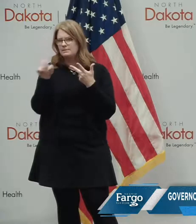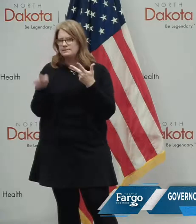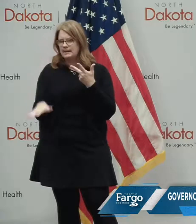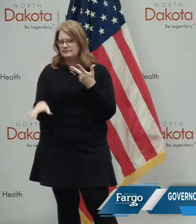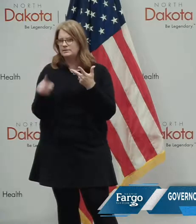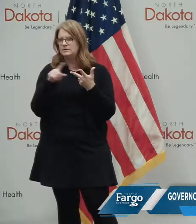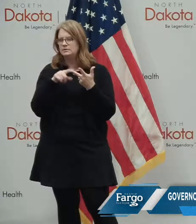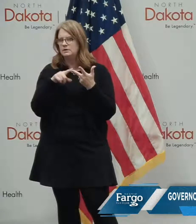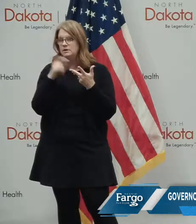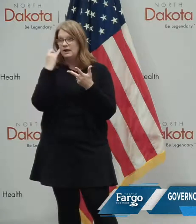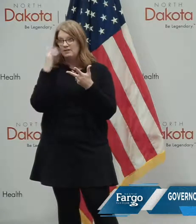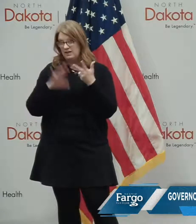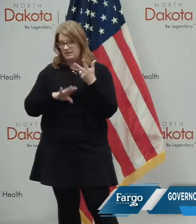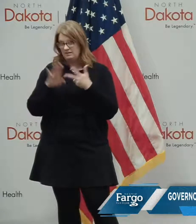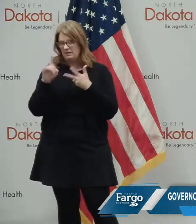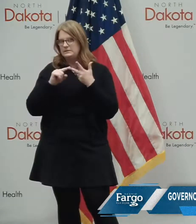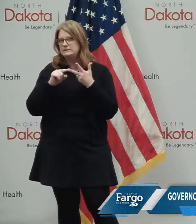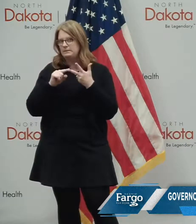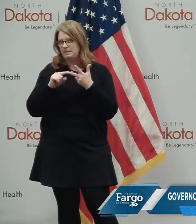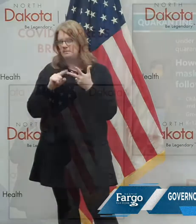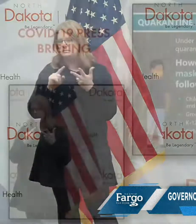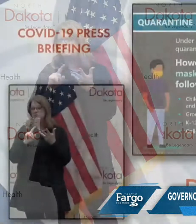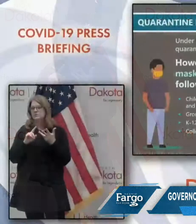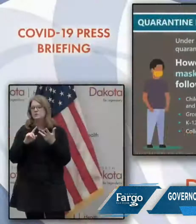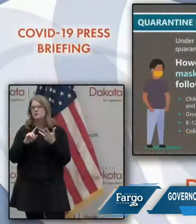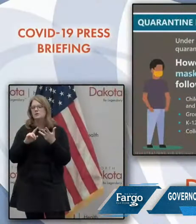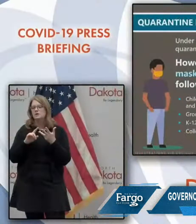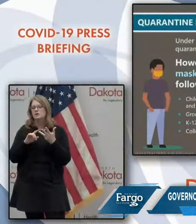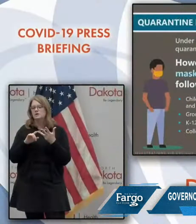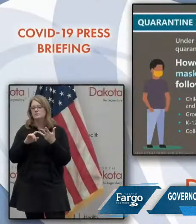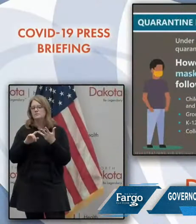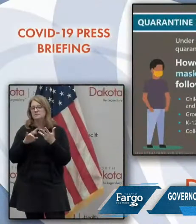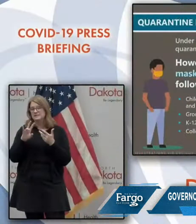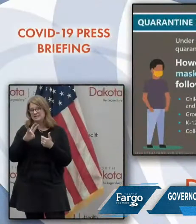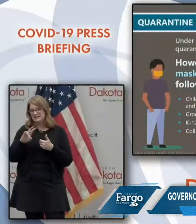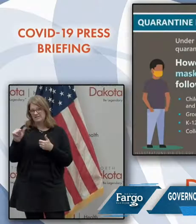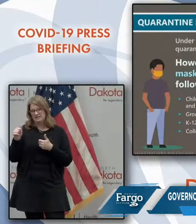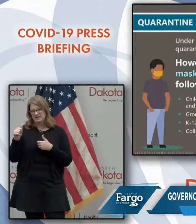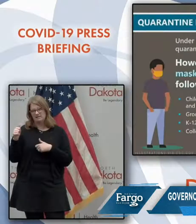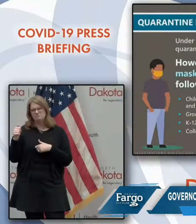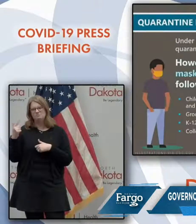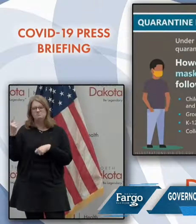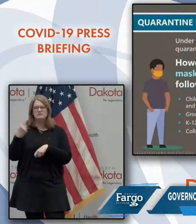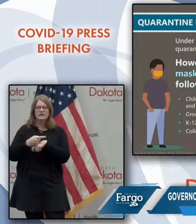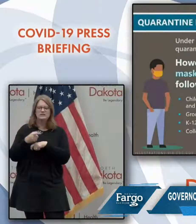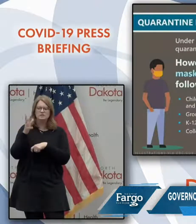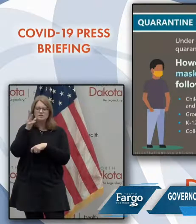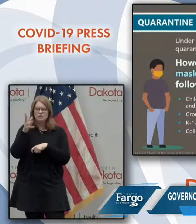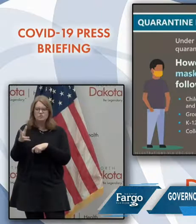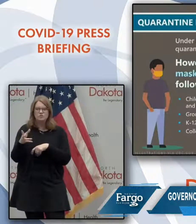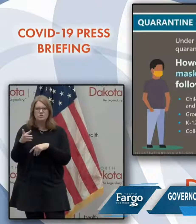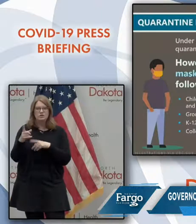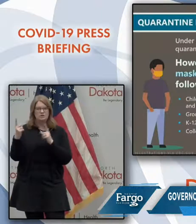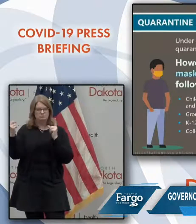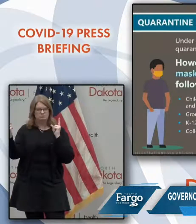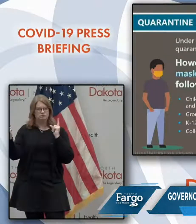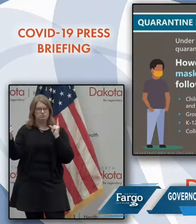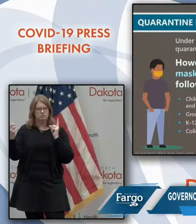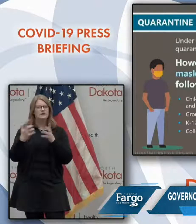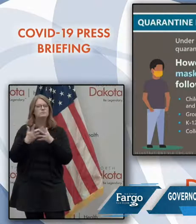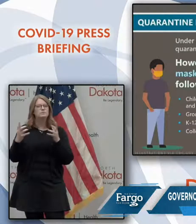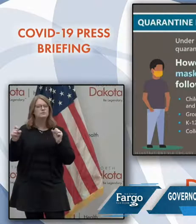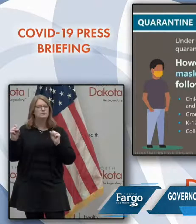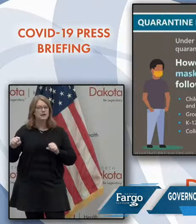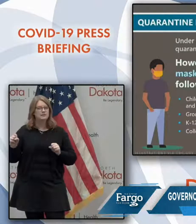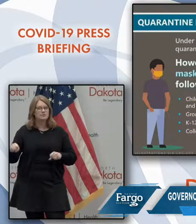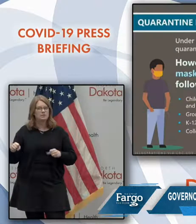if they develop symptoms, but also testing if 7 to 10 days down the road. And they should be social distancing as much as